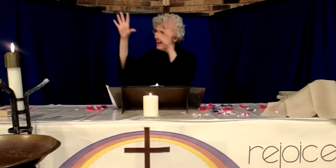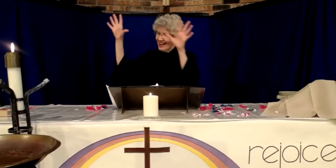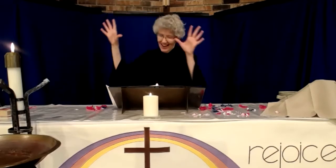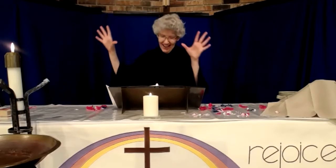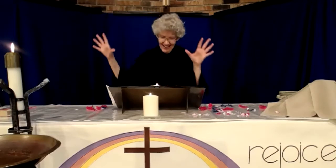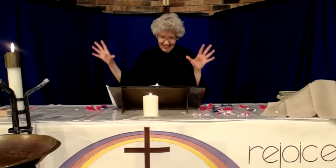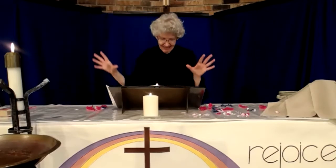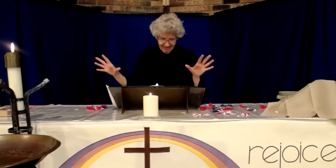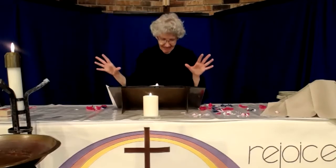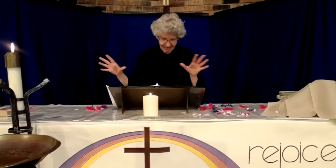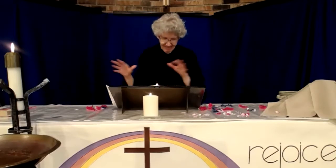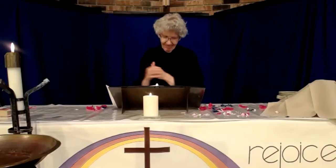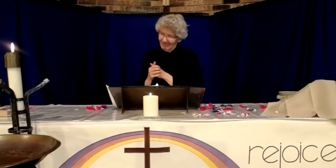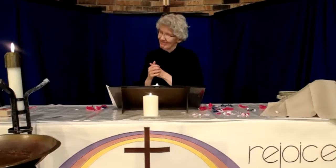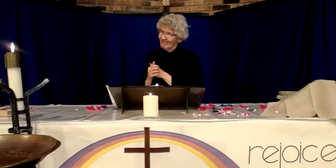and my future is bright.